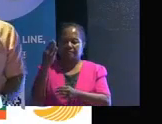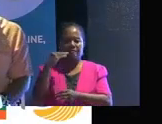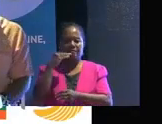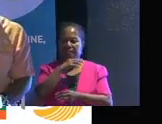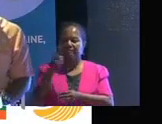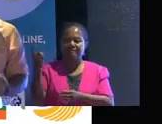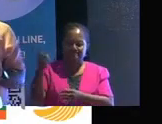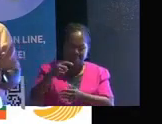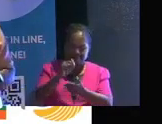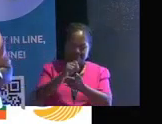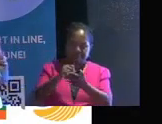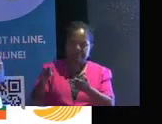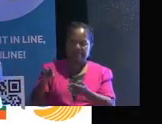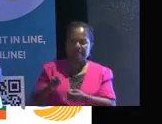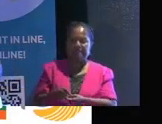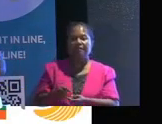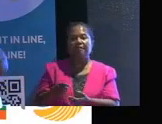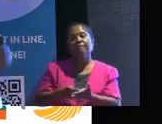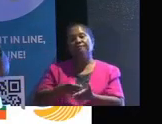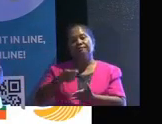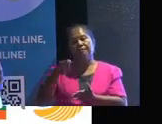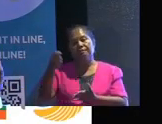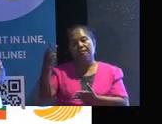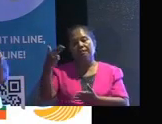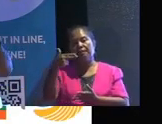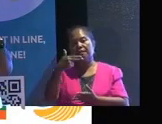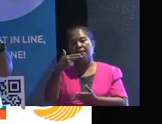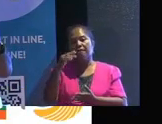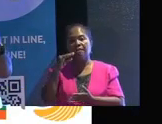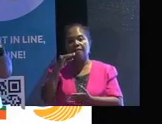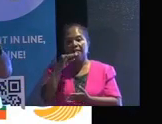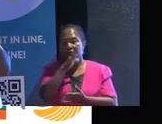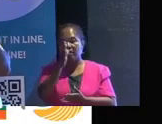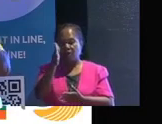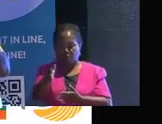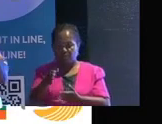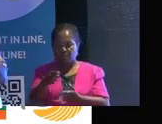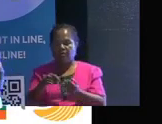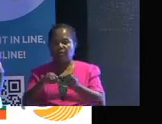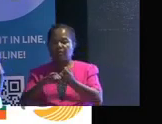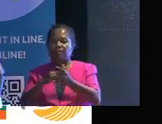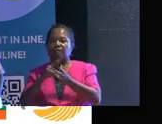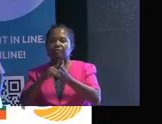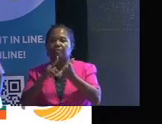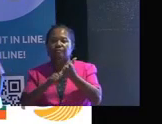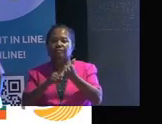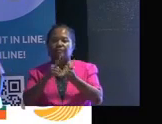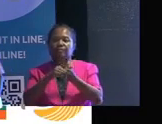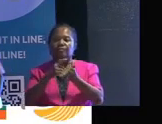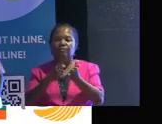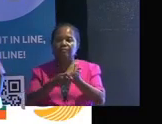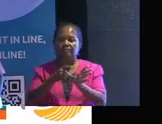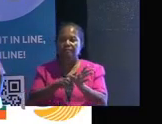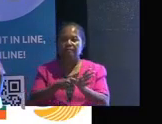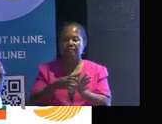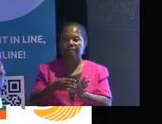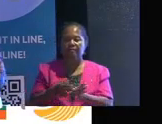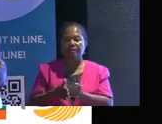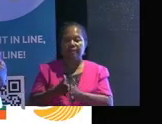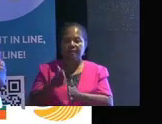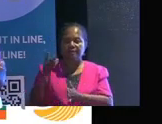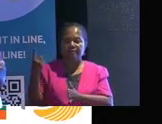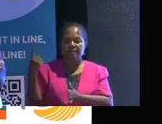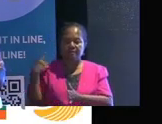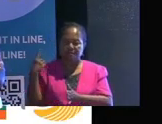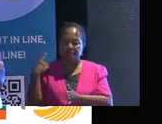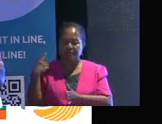No. He's going to be paid the 800 kina, the normal salary, plus the HDA. So